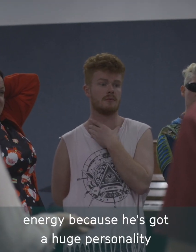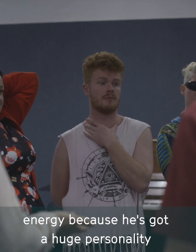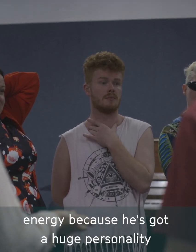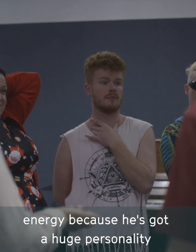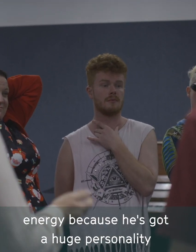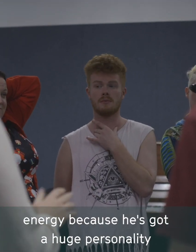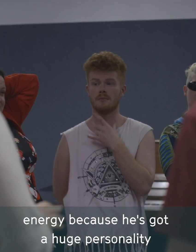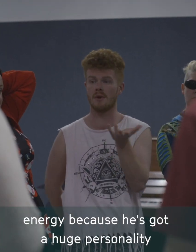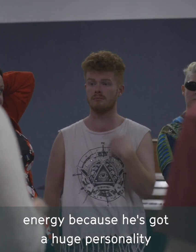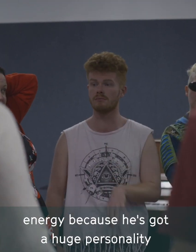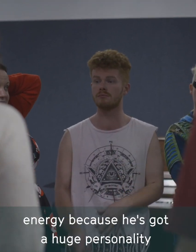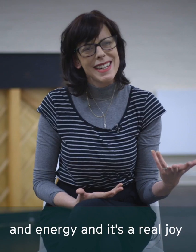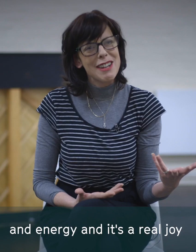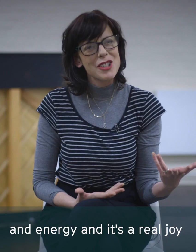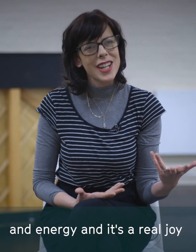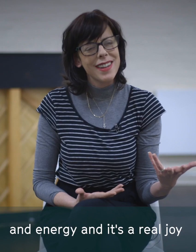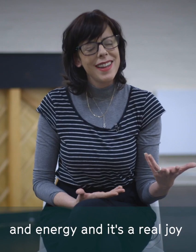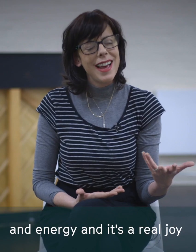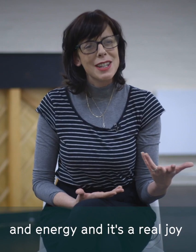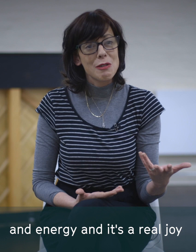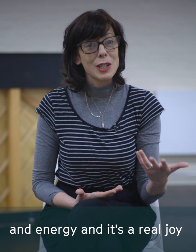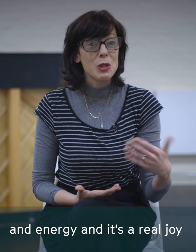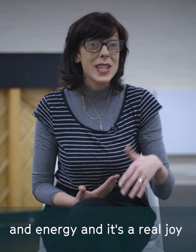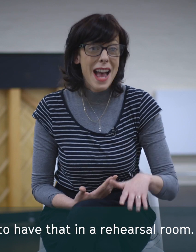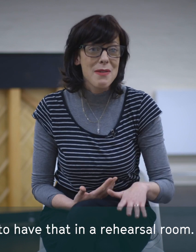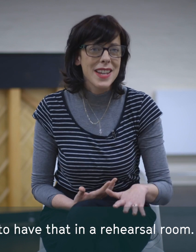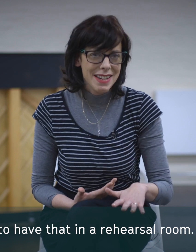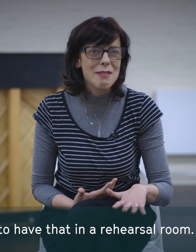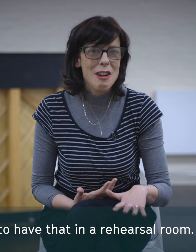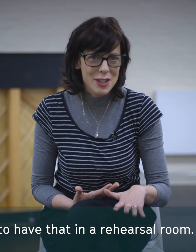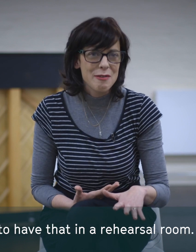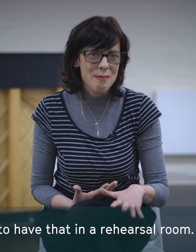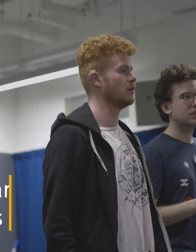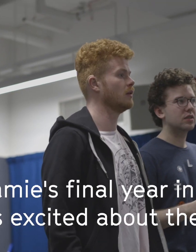because he's got a huge personality and energy, and it's a real joy to have that in a rehearsal room.